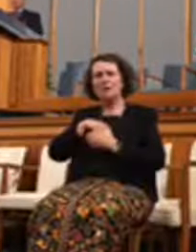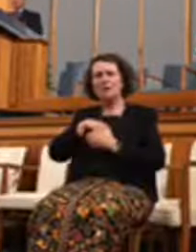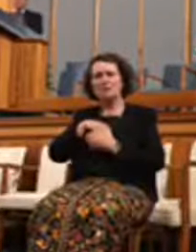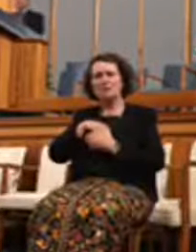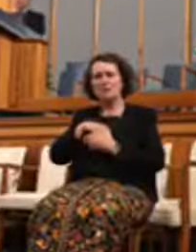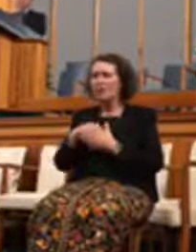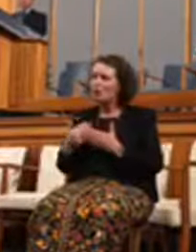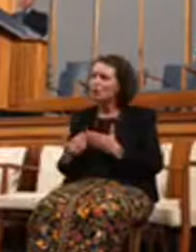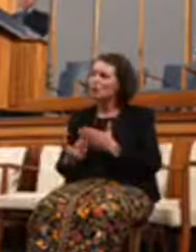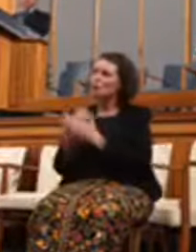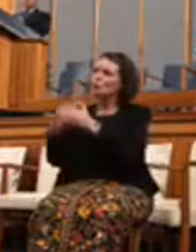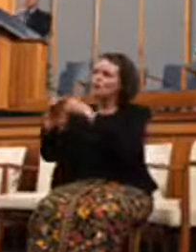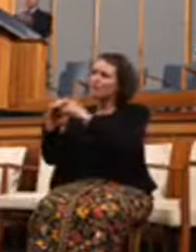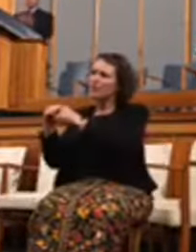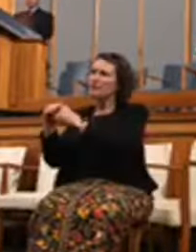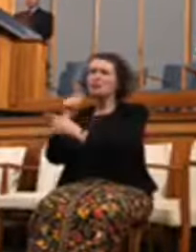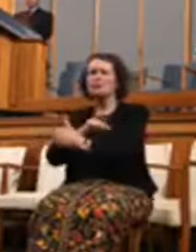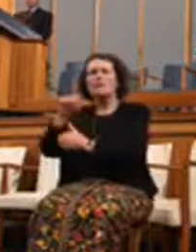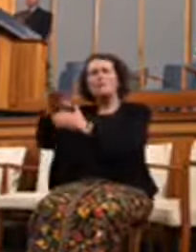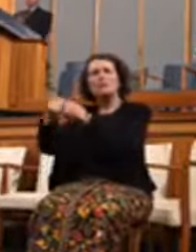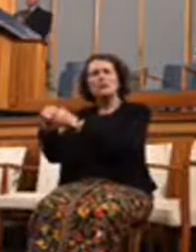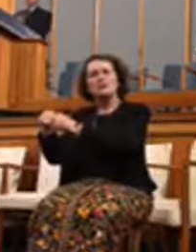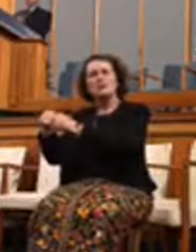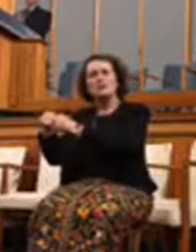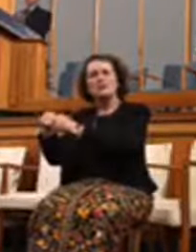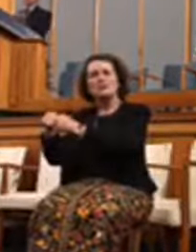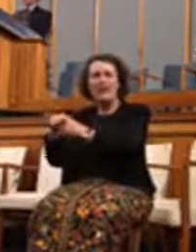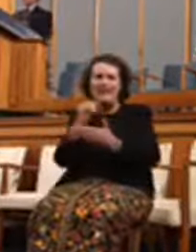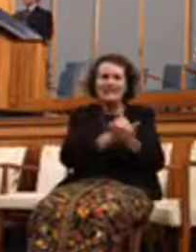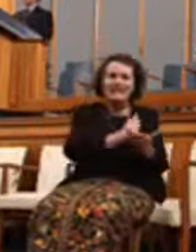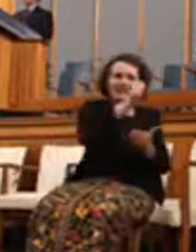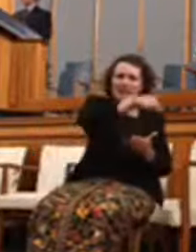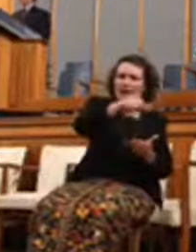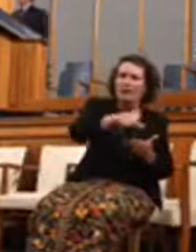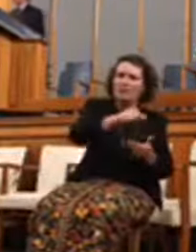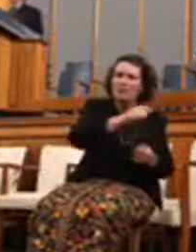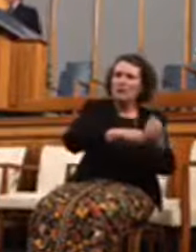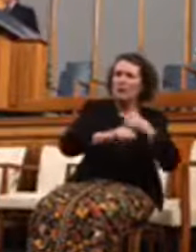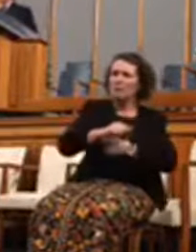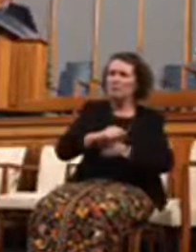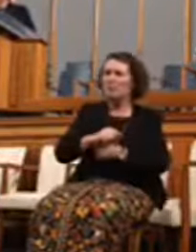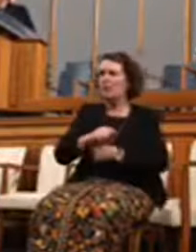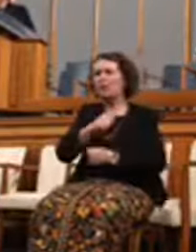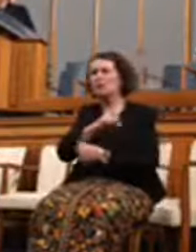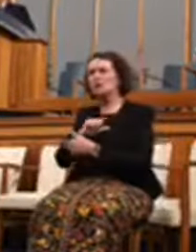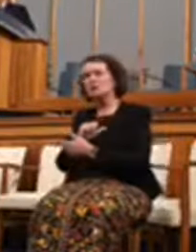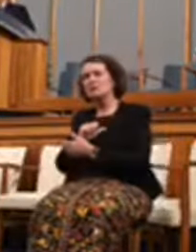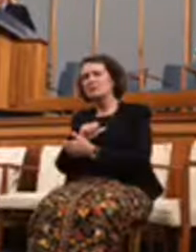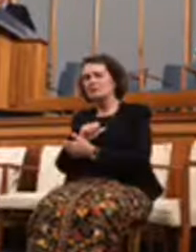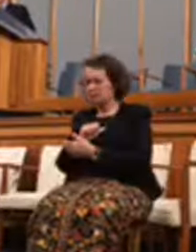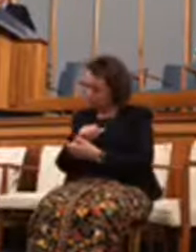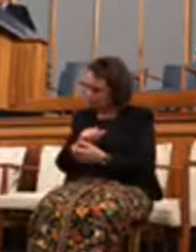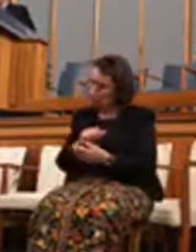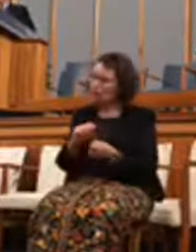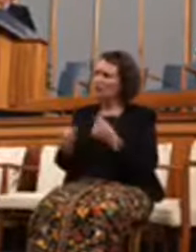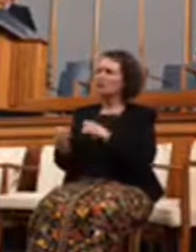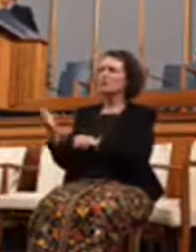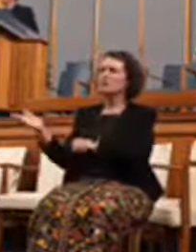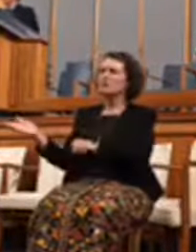A sinner is transformed into being a saint. Repentance toward